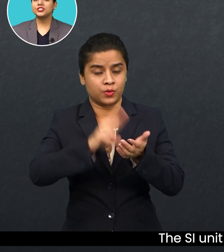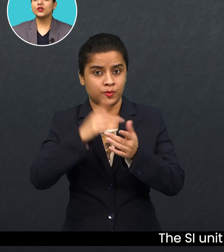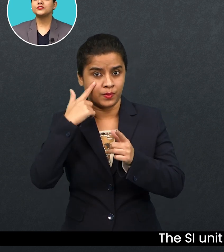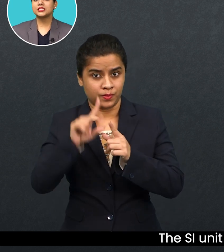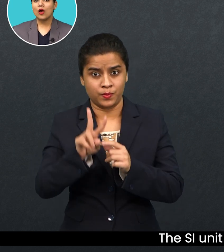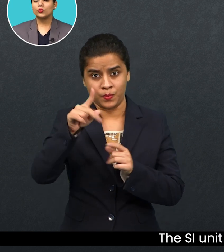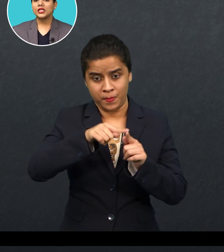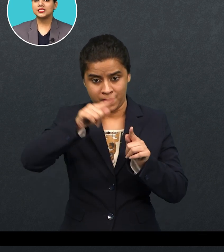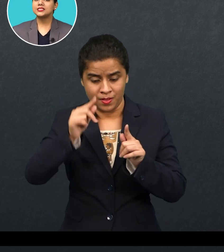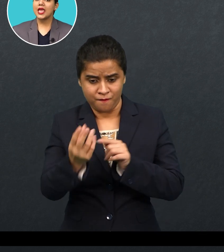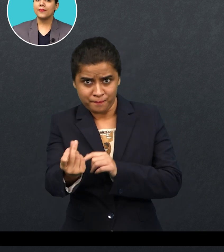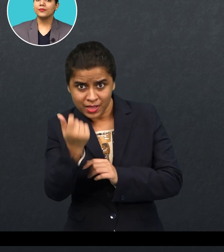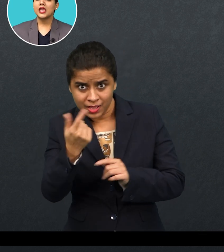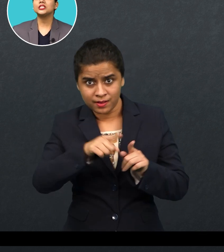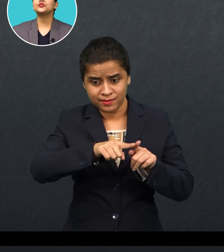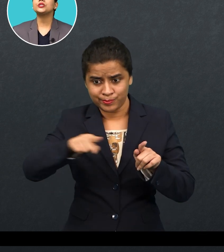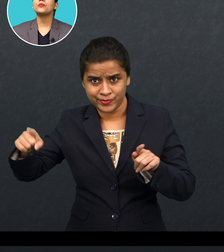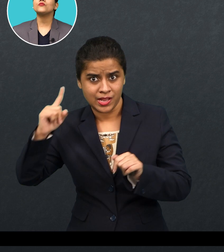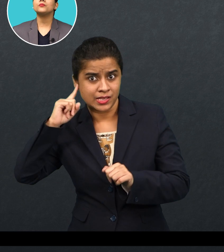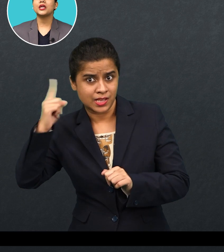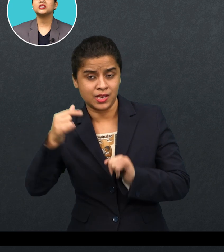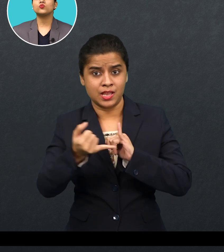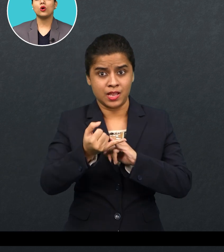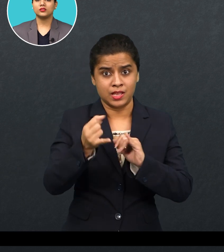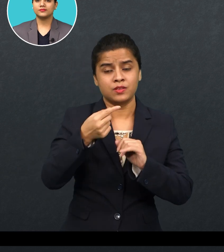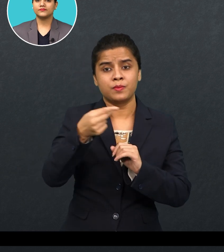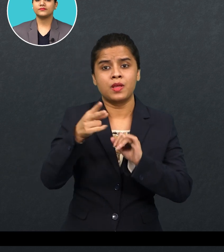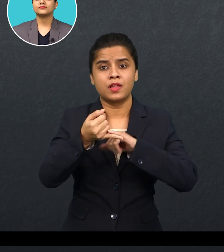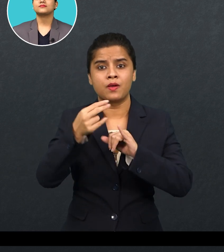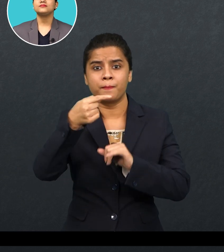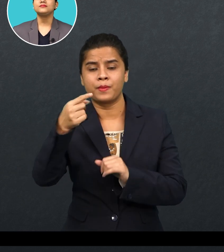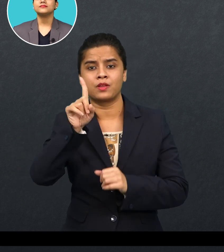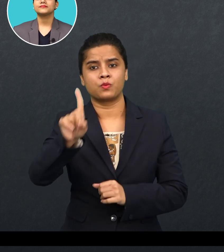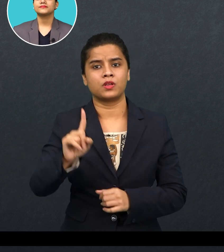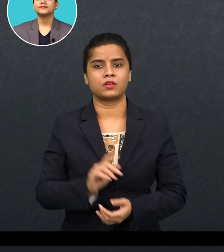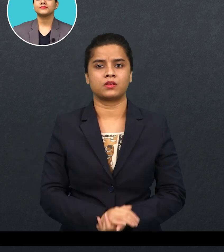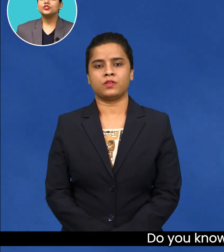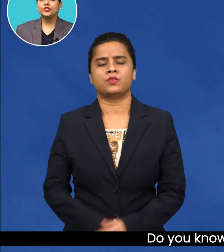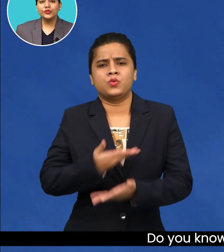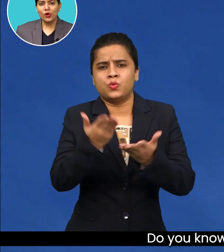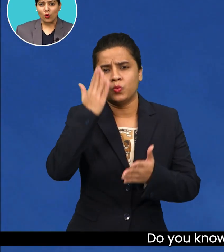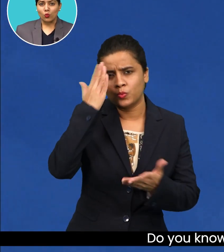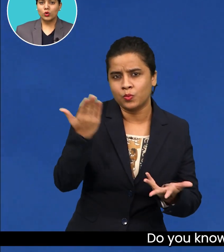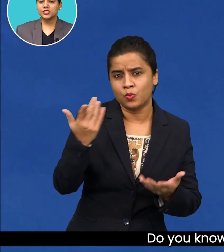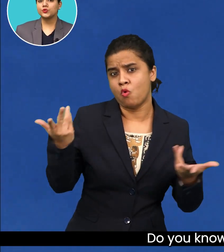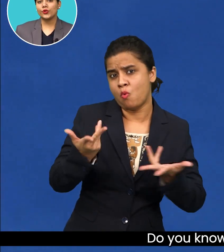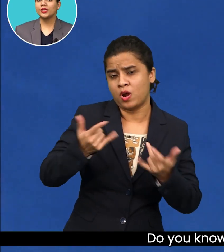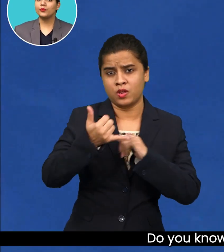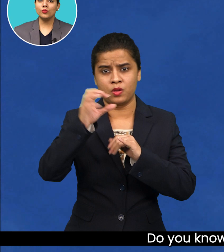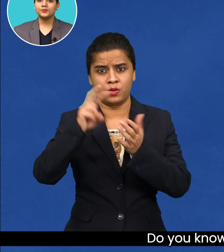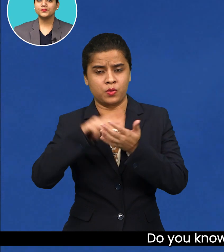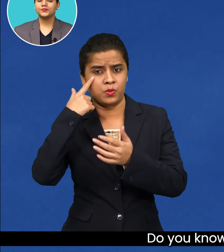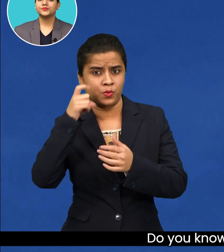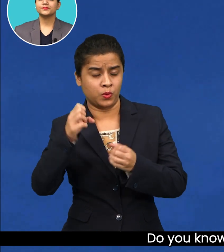of velocity of sound is ms to the power minus 1. Do you know what is